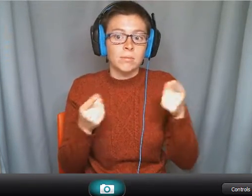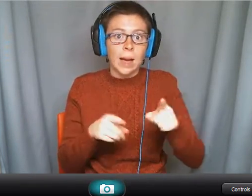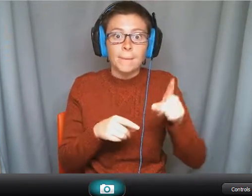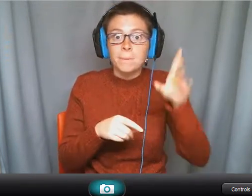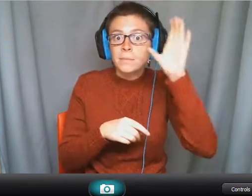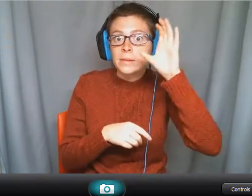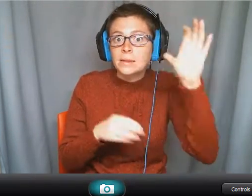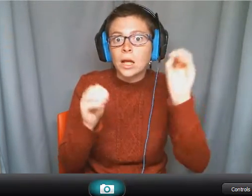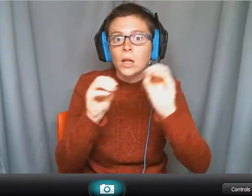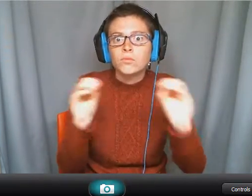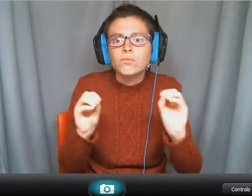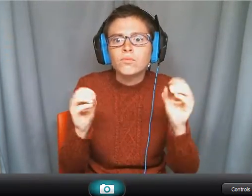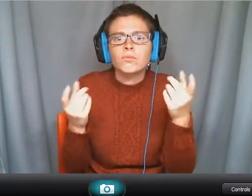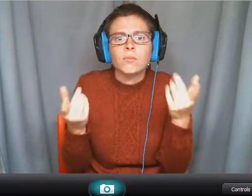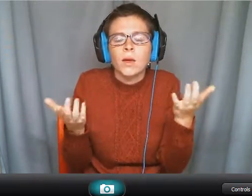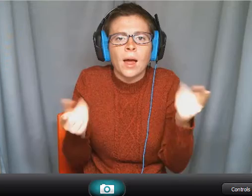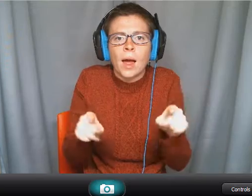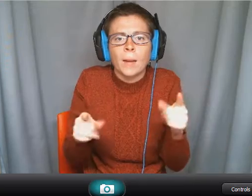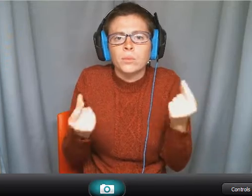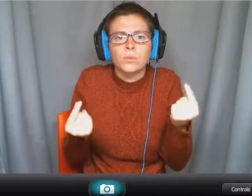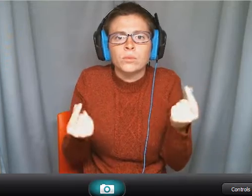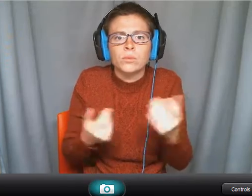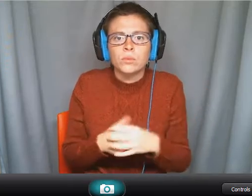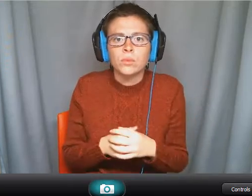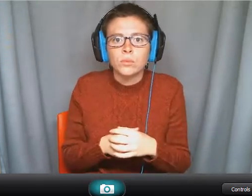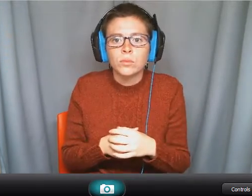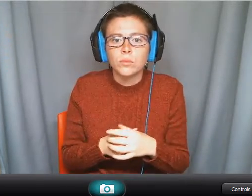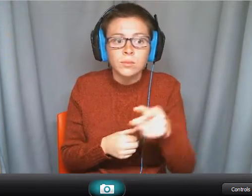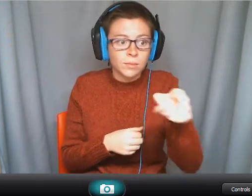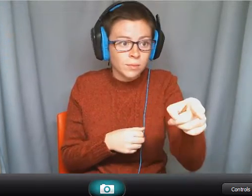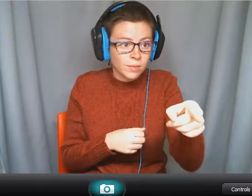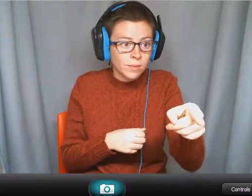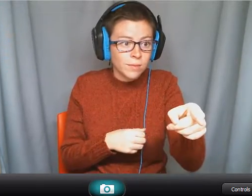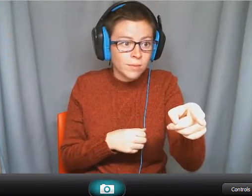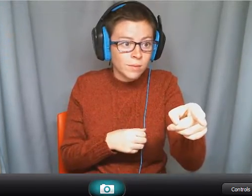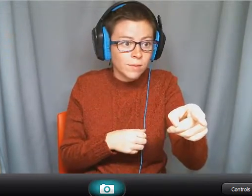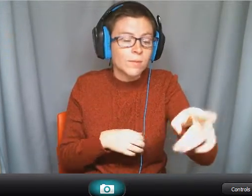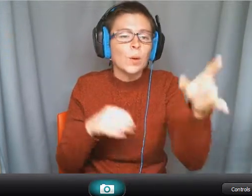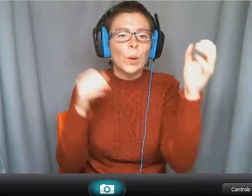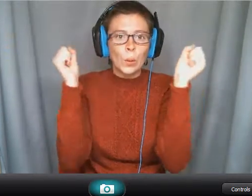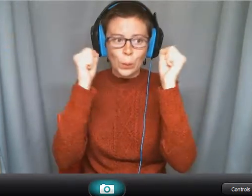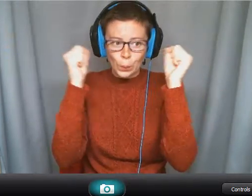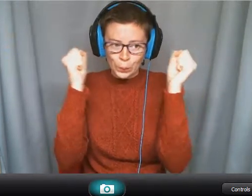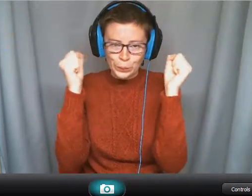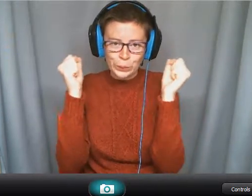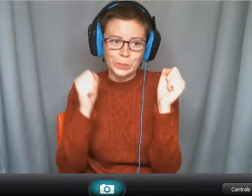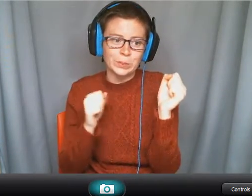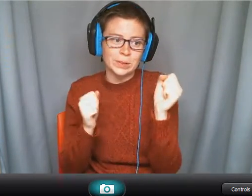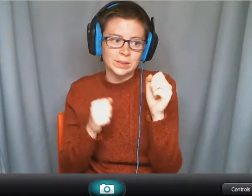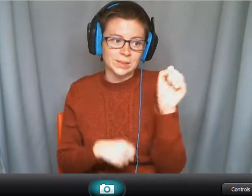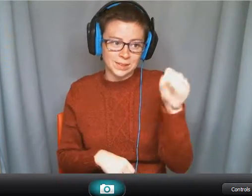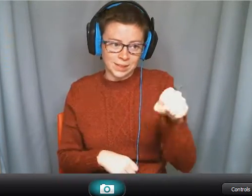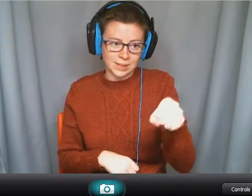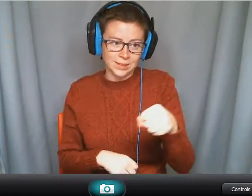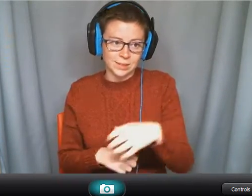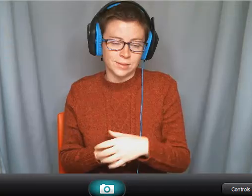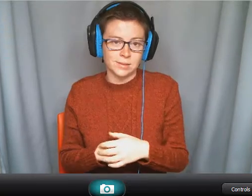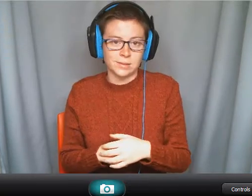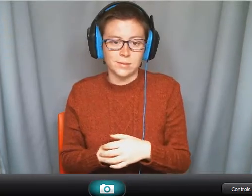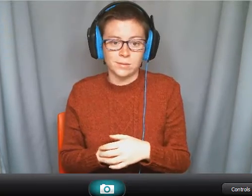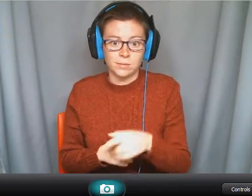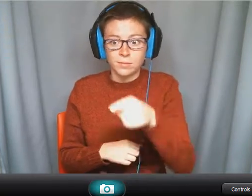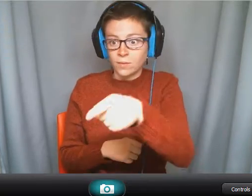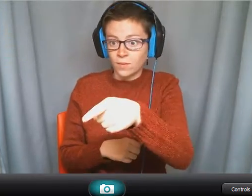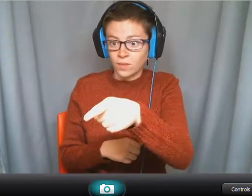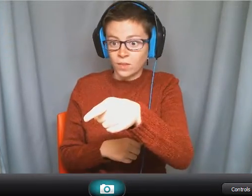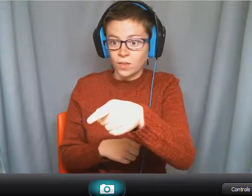Very cold. Very cold. Andrew? Yes, it would be dark. And if it's dark all the time,